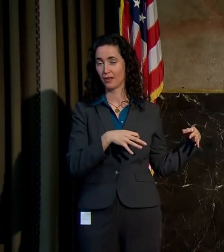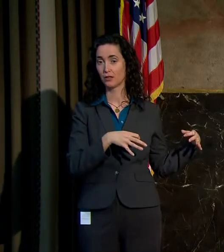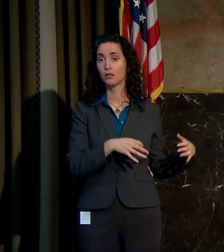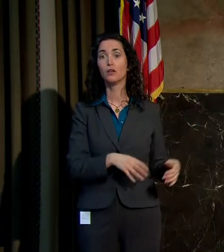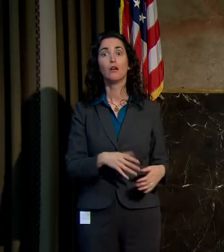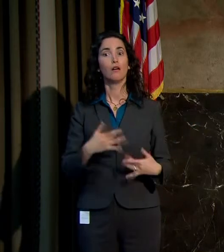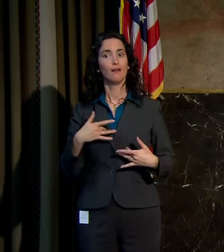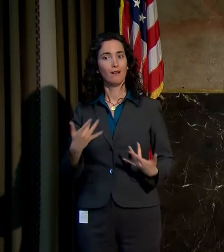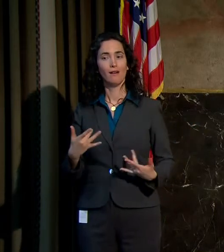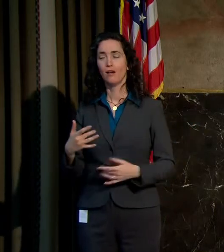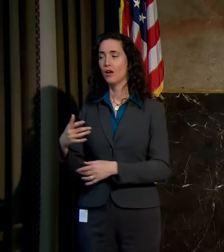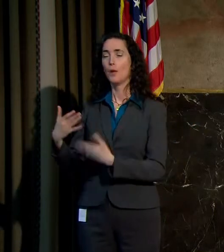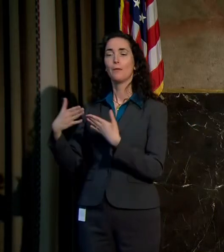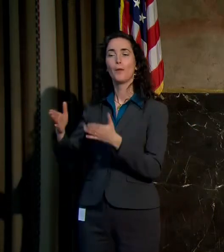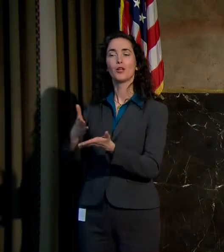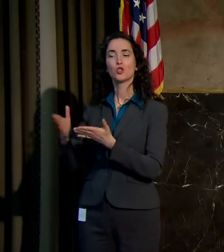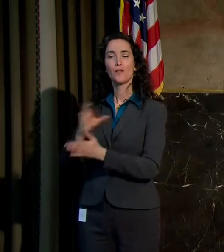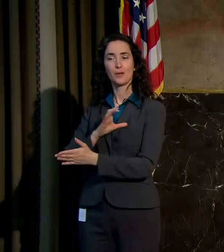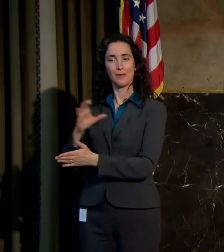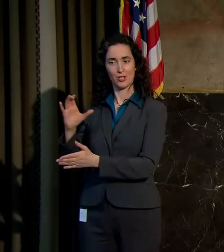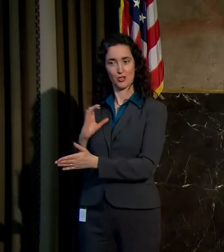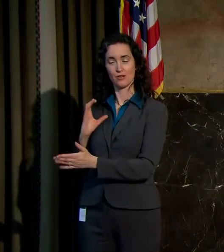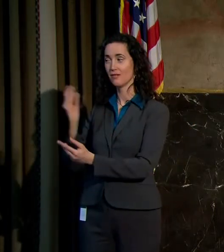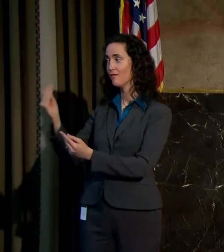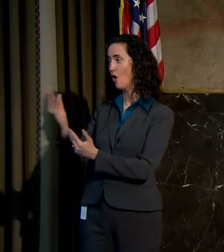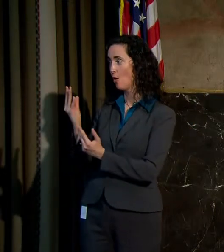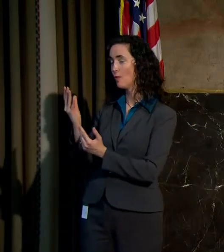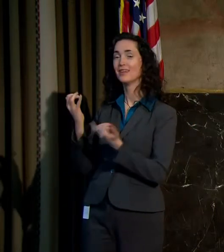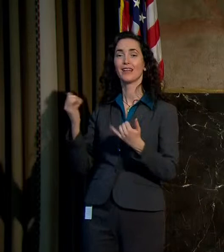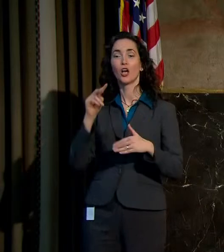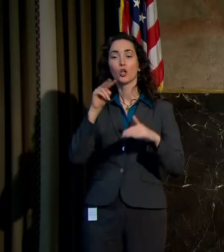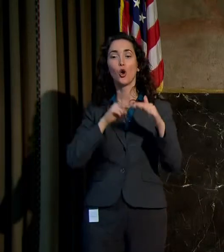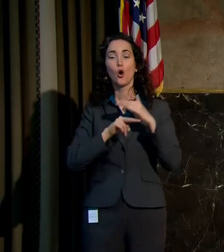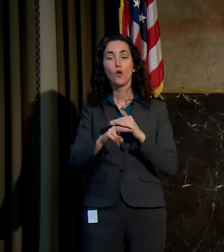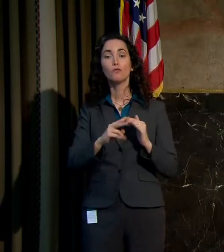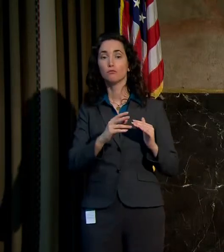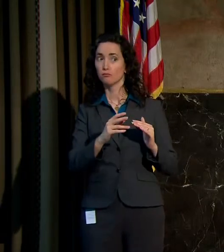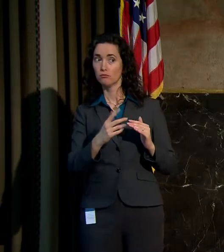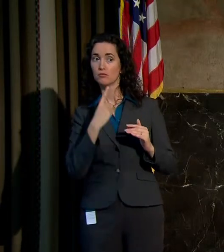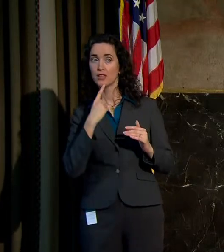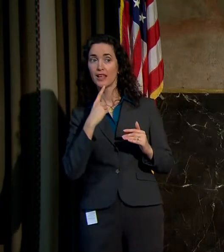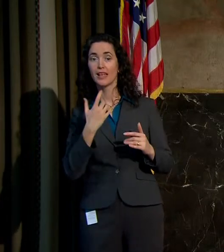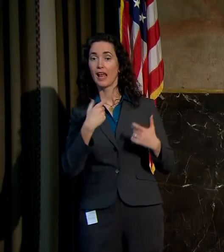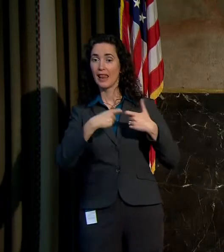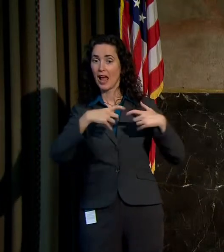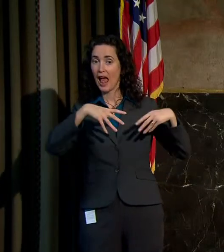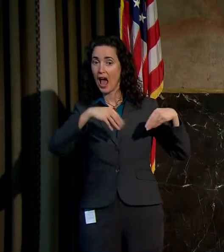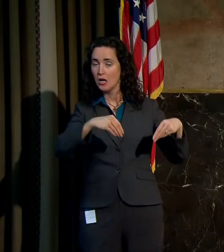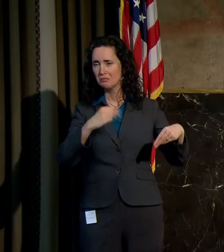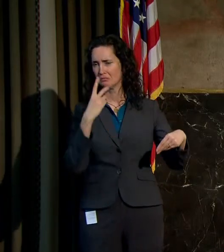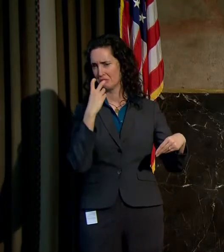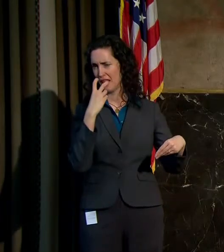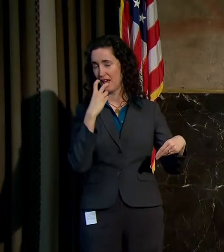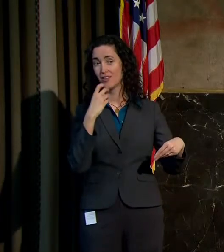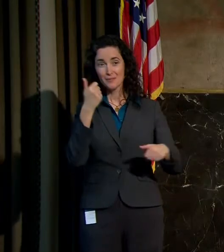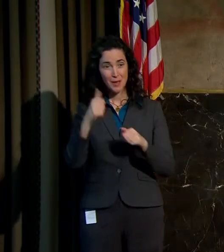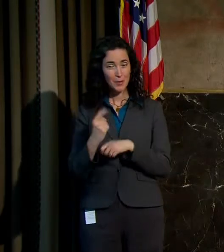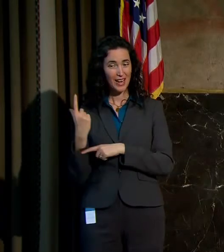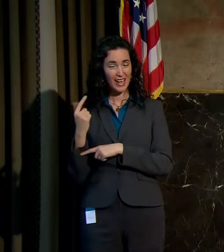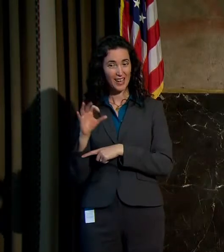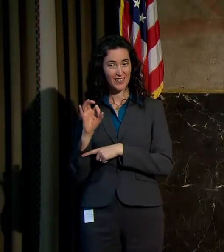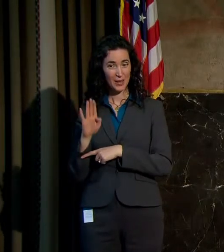to this effect, based on the forecast, we're not expecting power outages. You may remember that last February we had